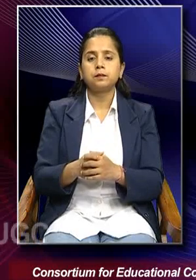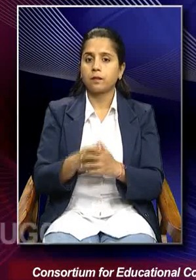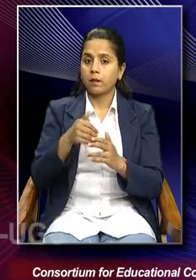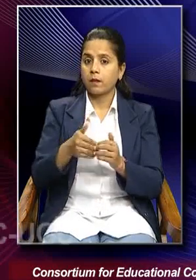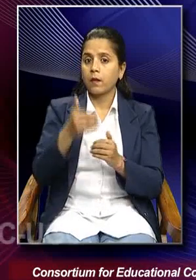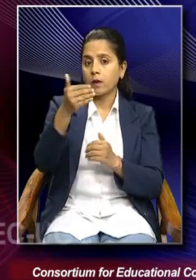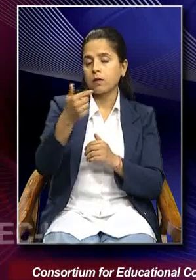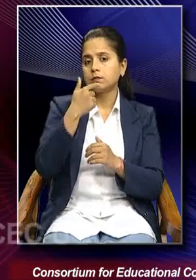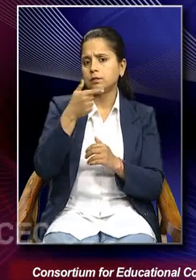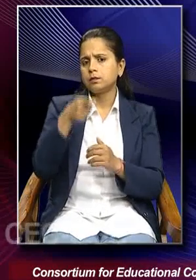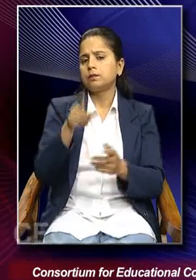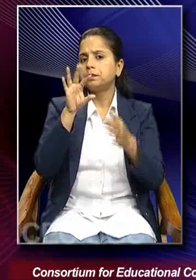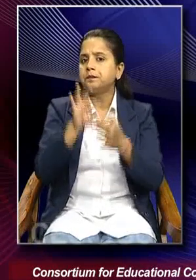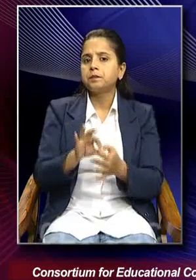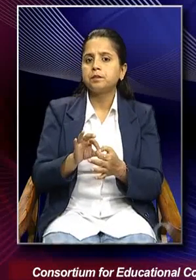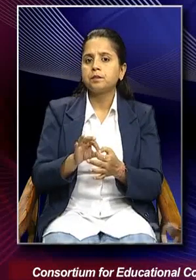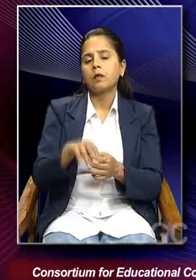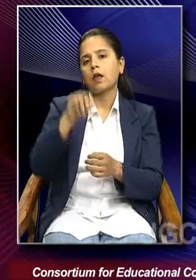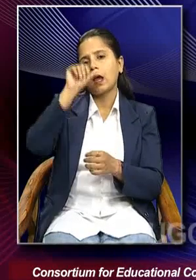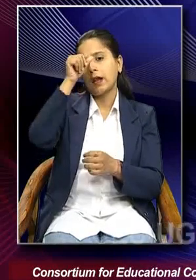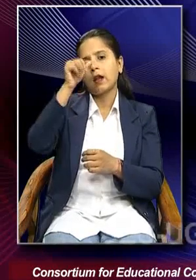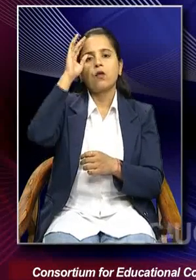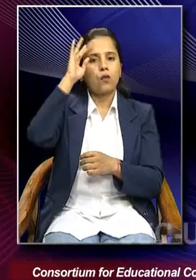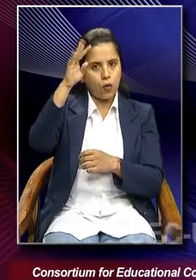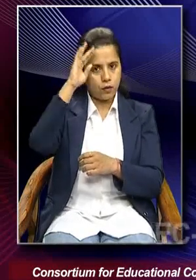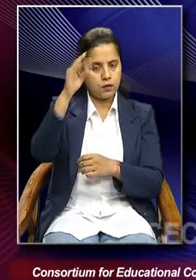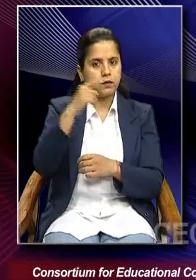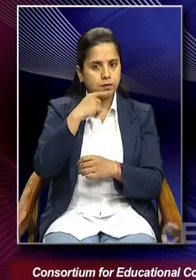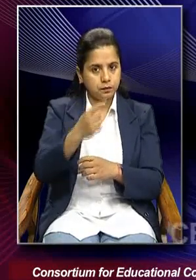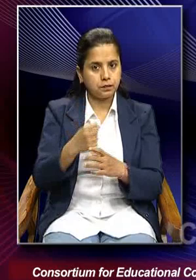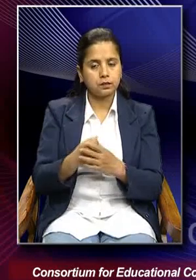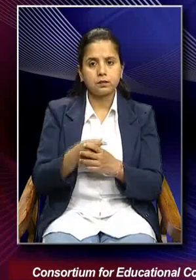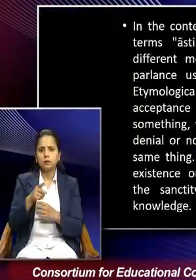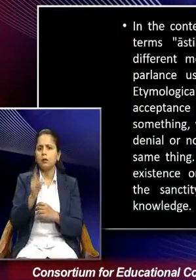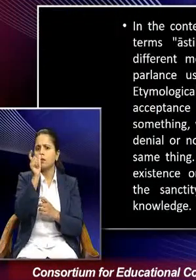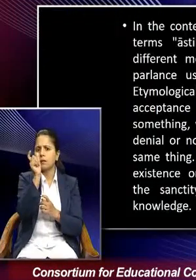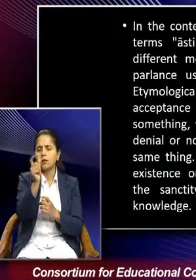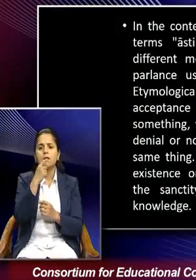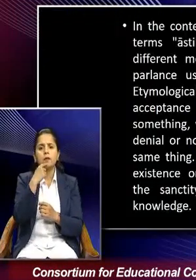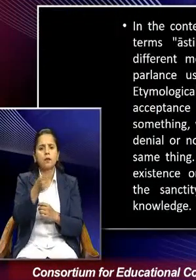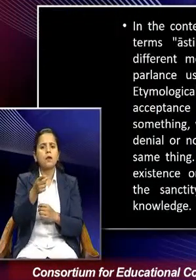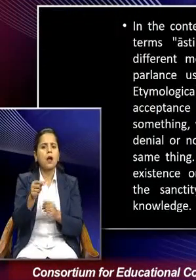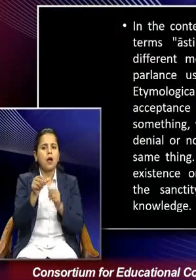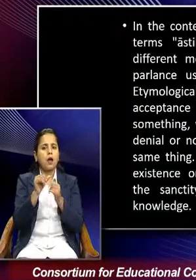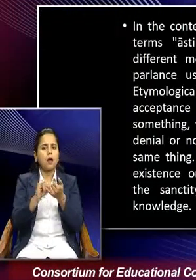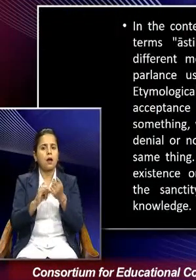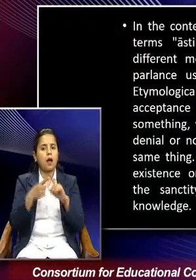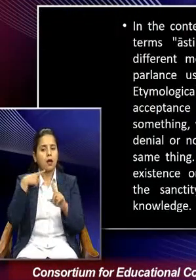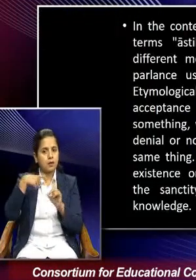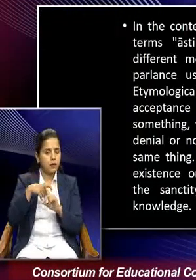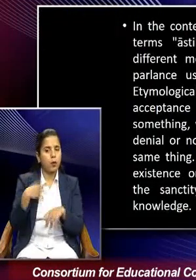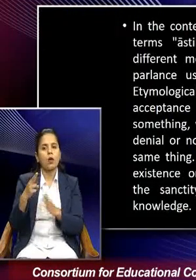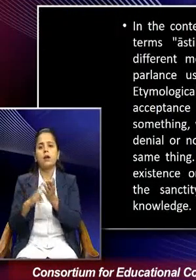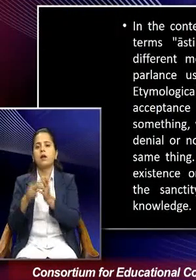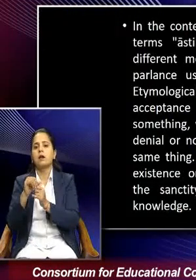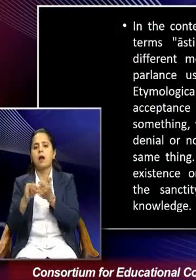So, in the context of Indian philosophy, the term Astik and Nastik have